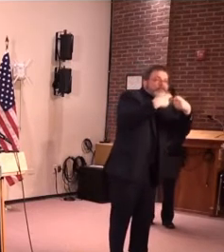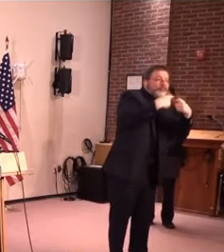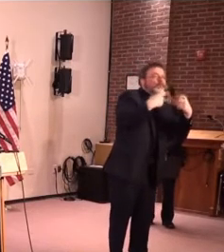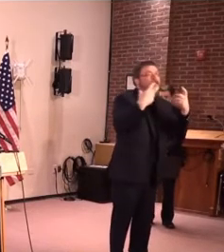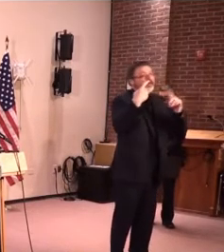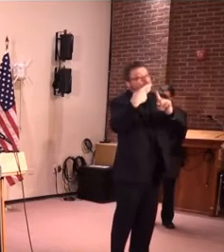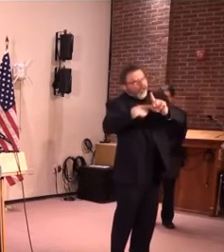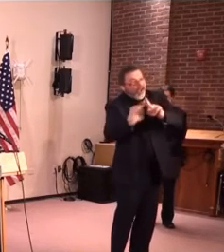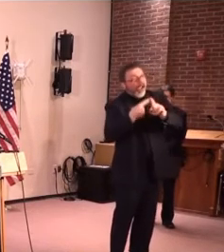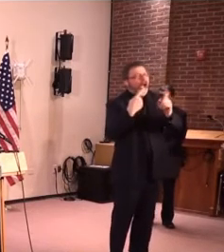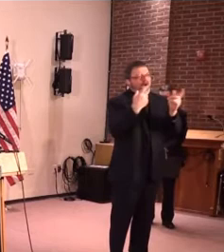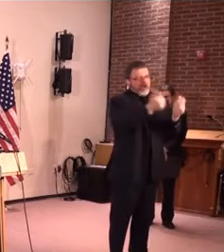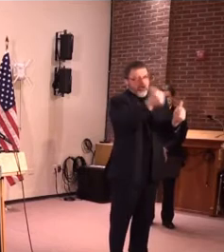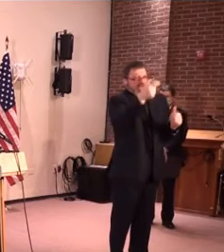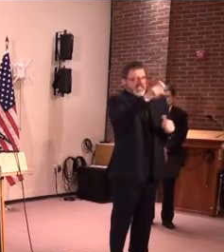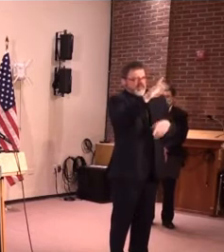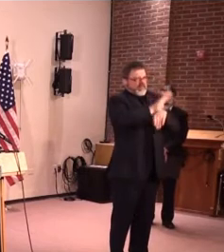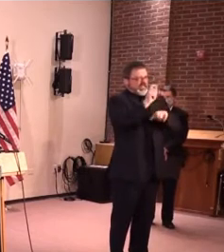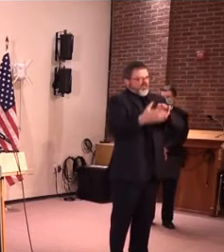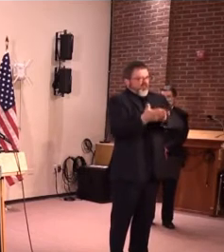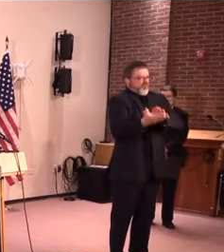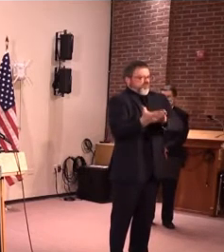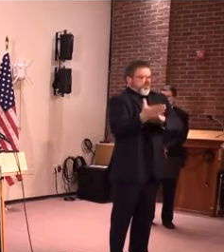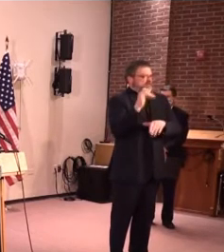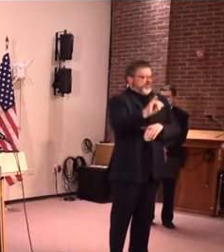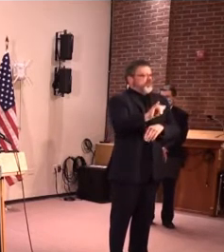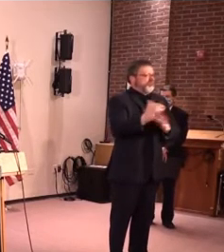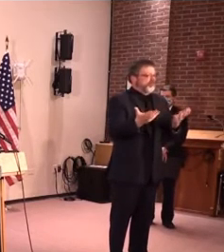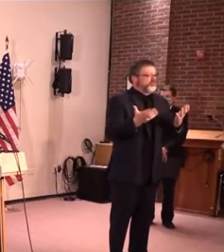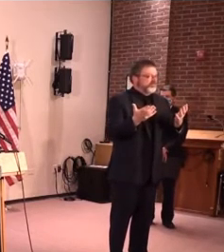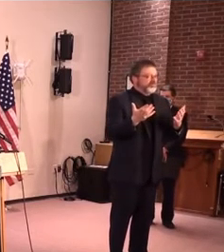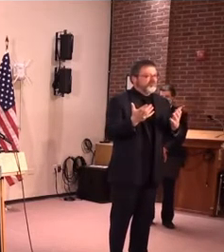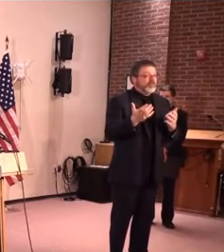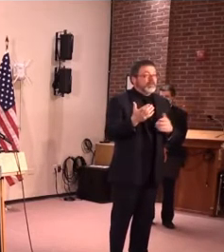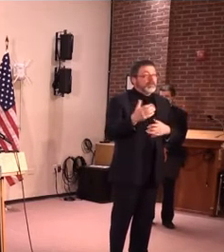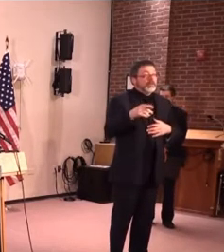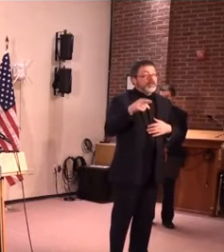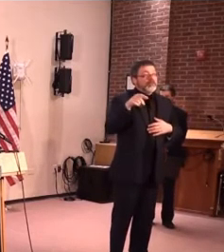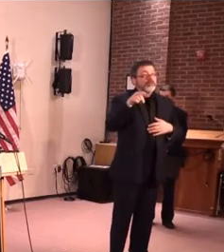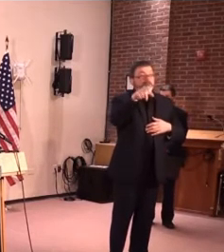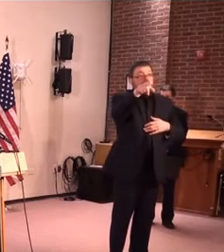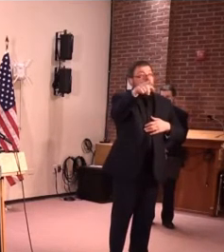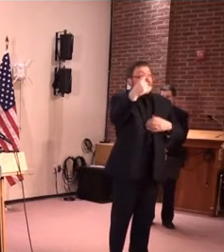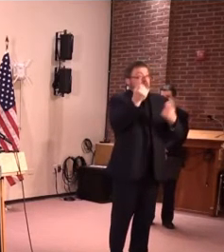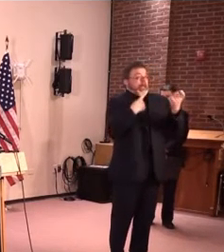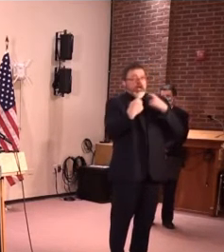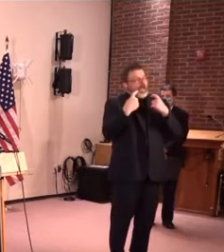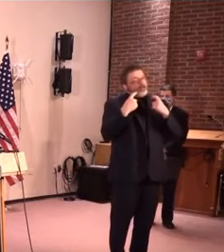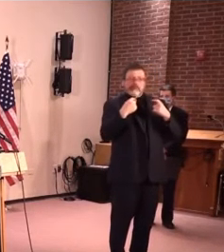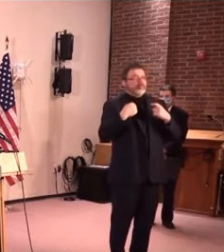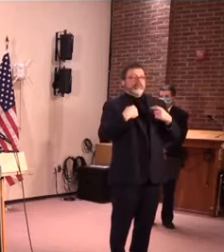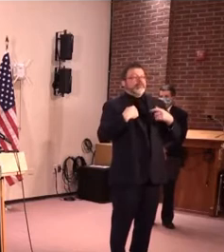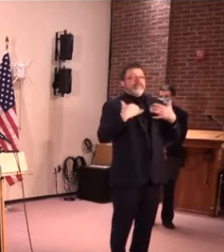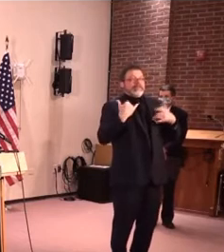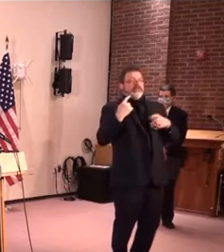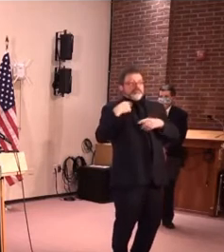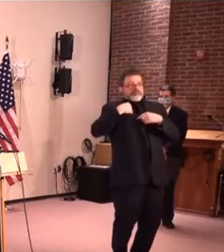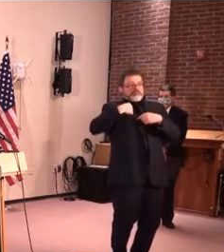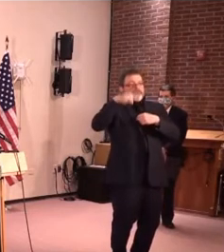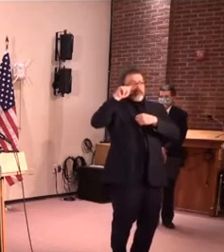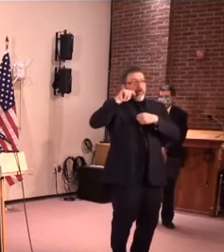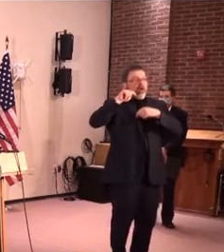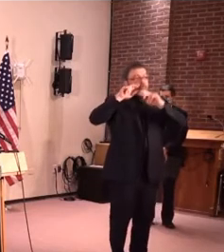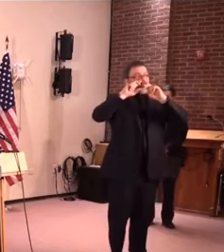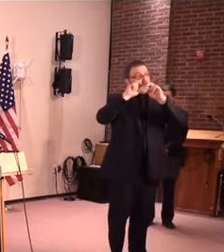expenses. These grants will not need to be repaid and will be dispersed by the Department of Taxes based on